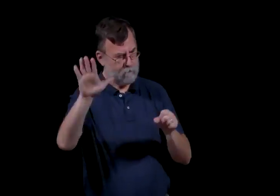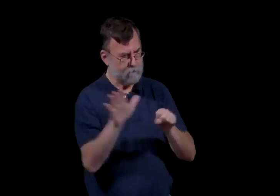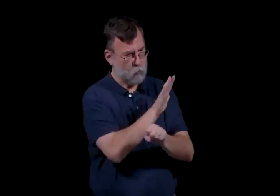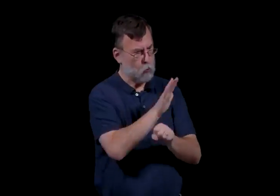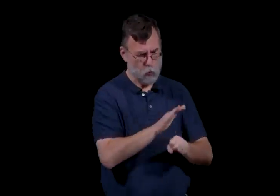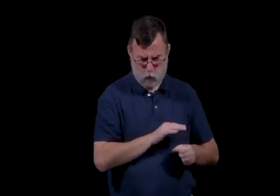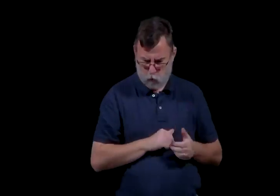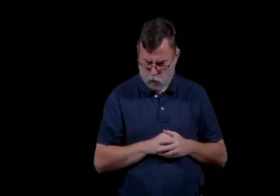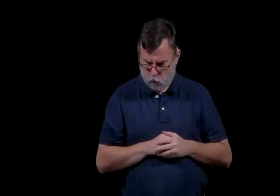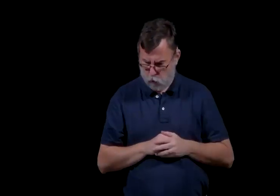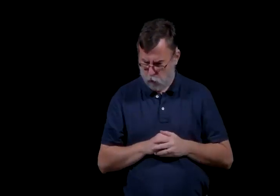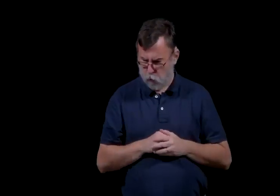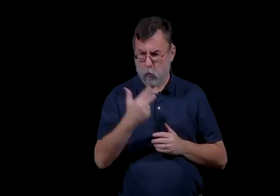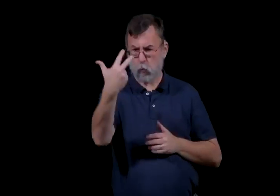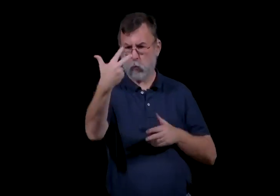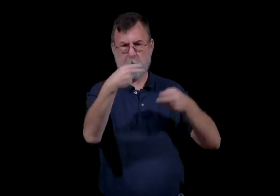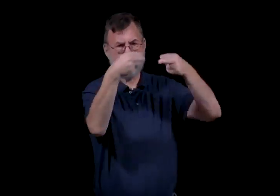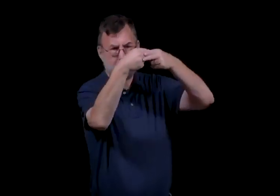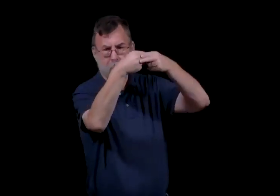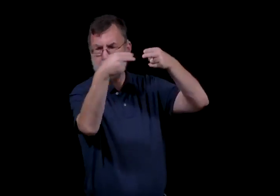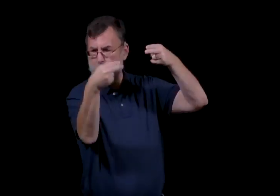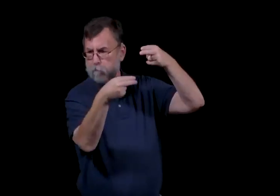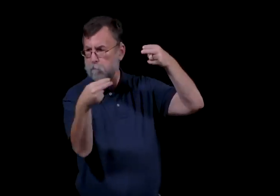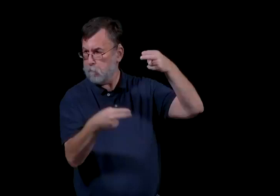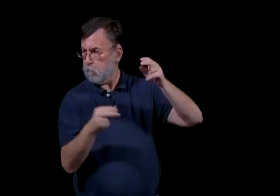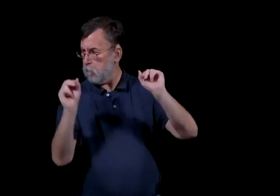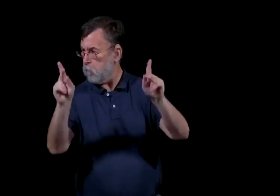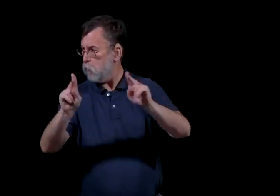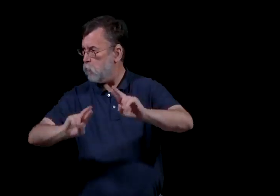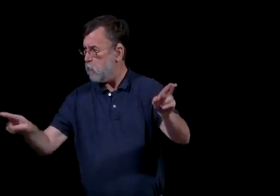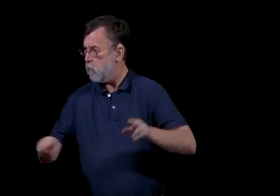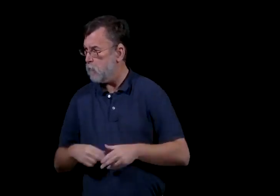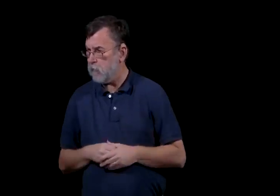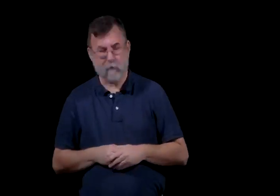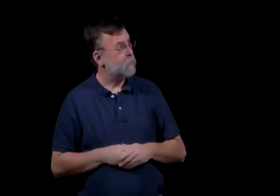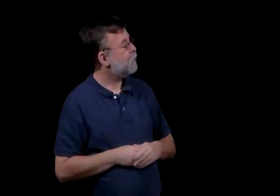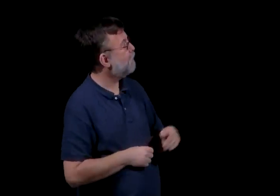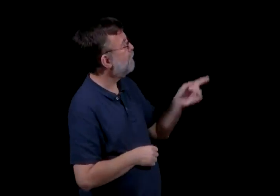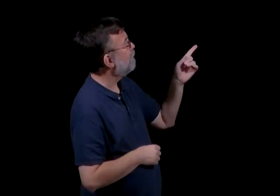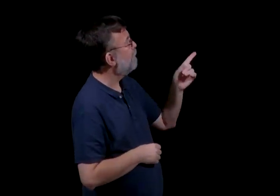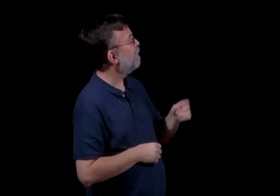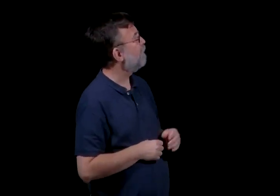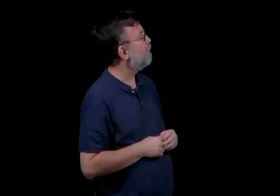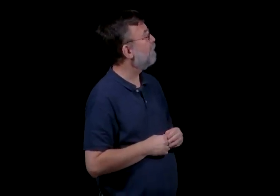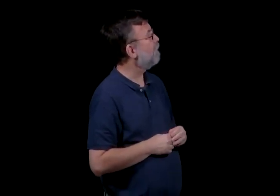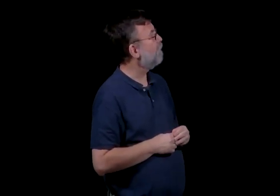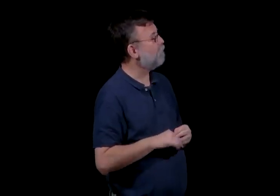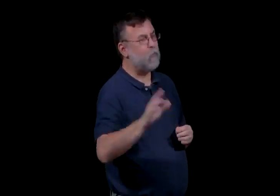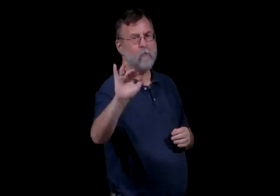Let's do the Psalm 23 again. There are three different slides to this, so let's look at this.